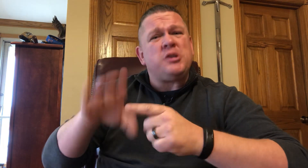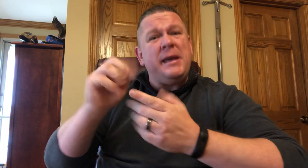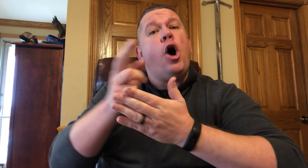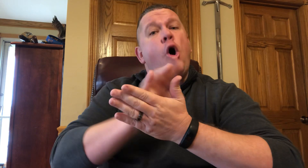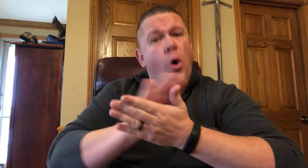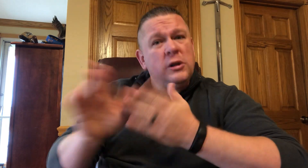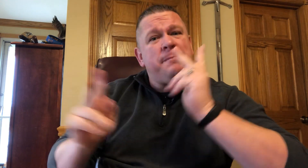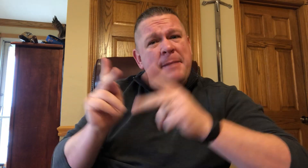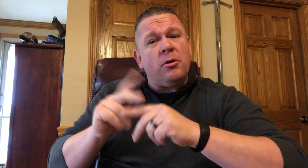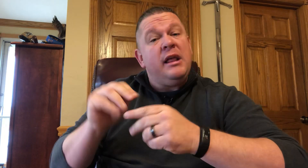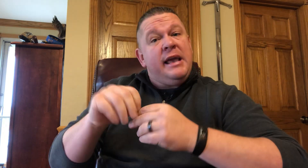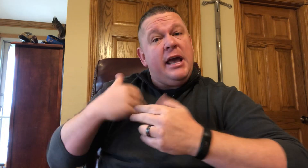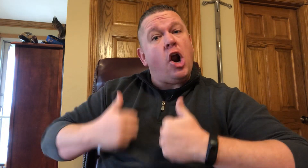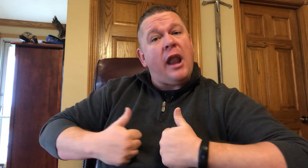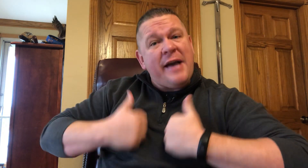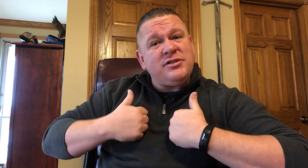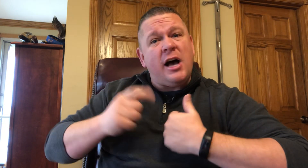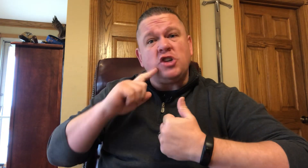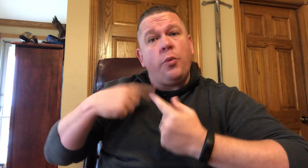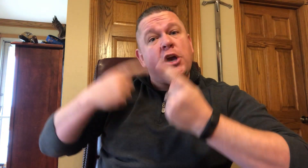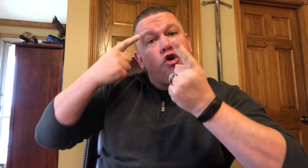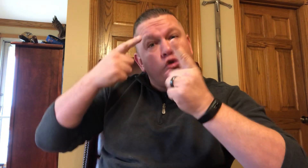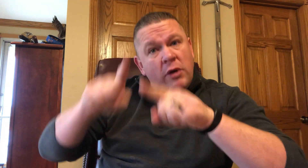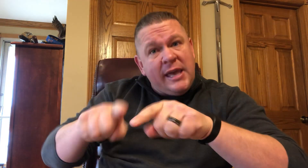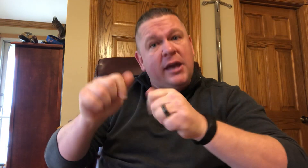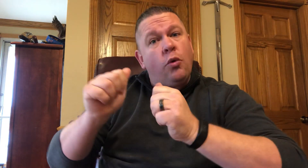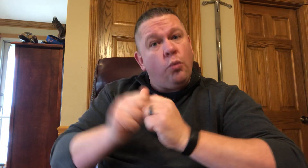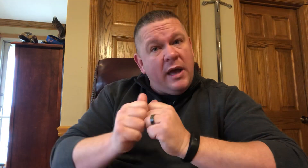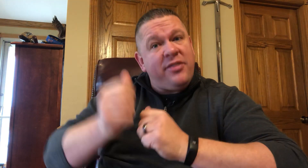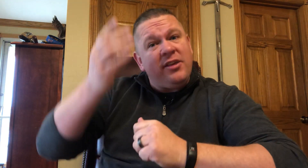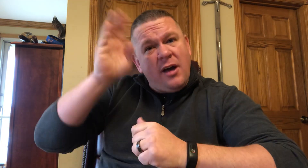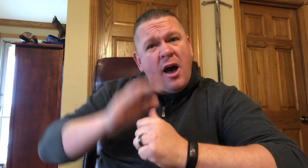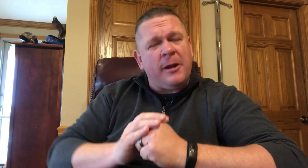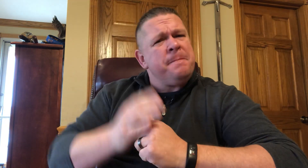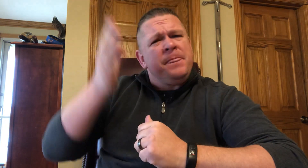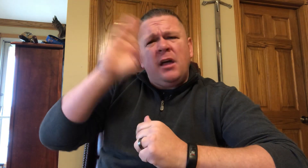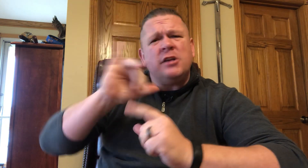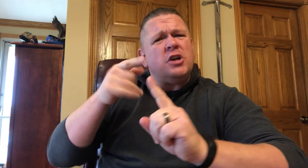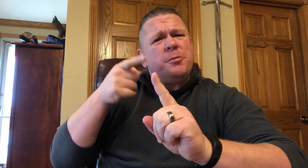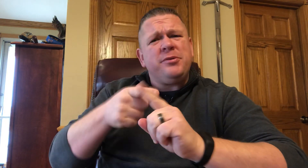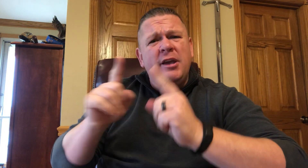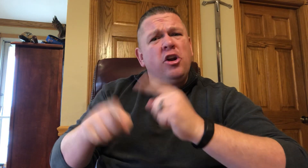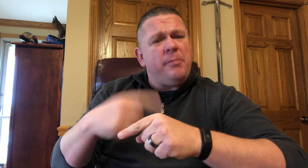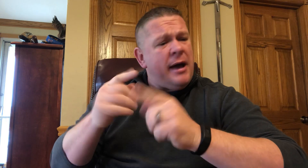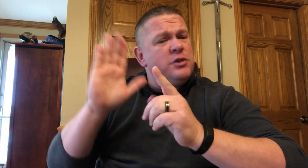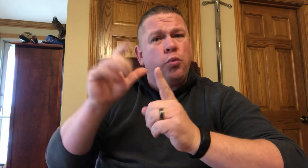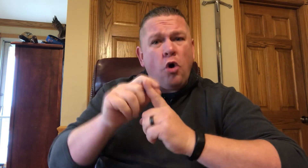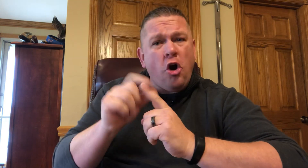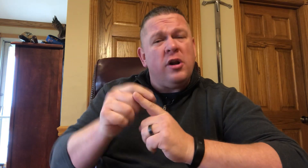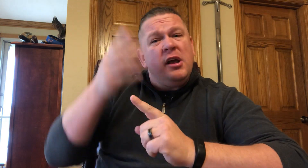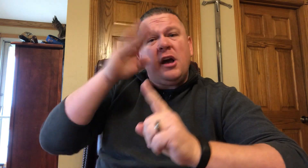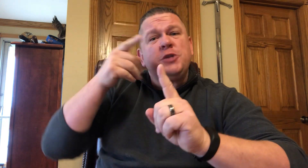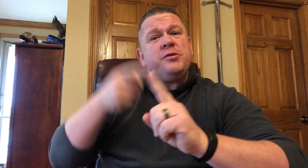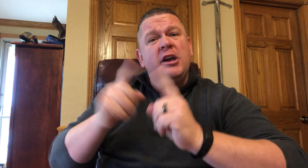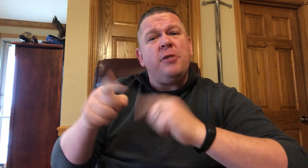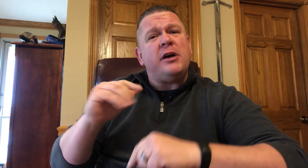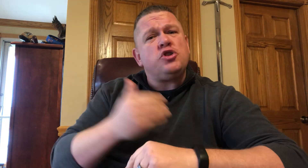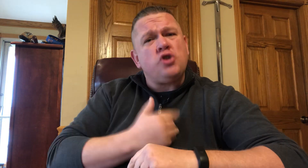be holy people. In our lifestyles, are we agreeing with God? God's also particular about His Word. God's particular about soul winning